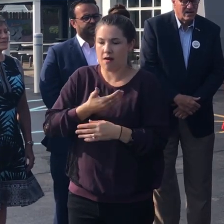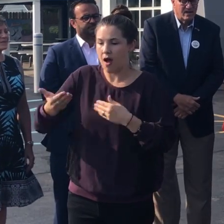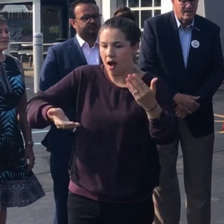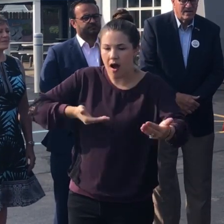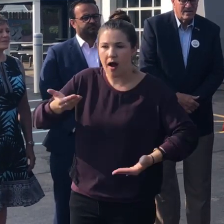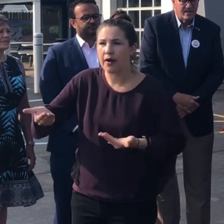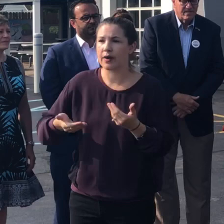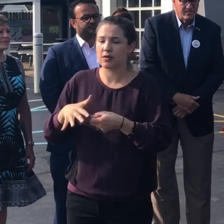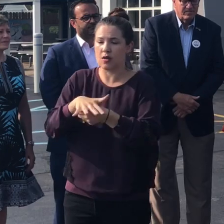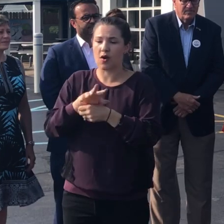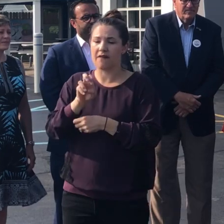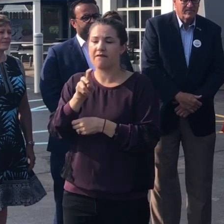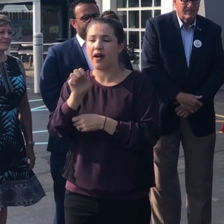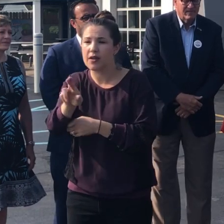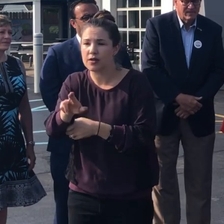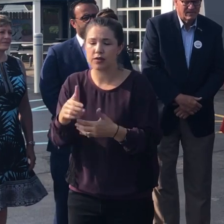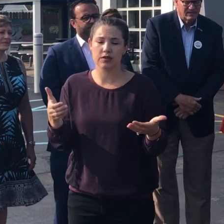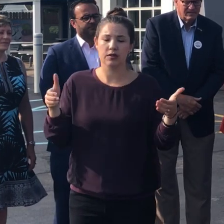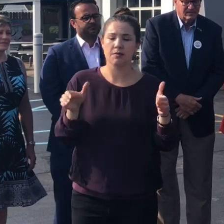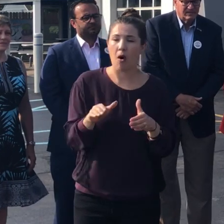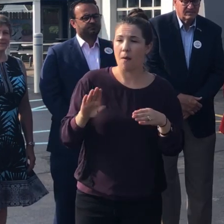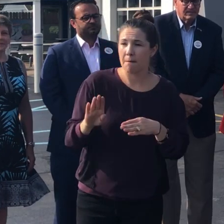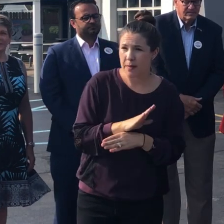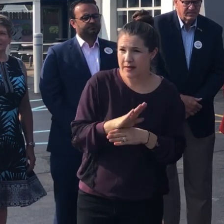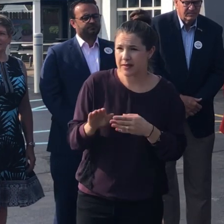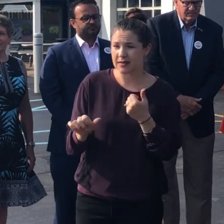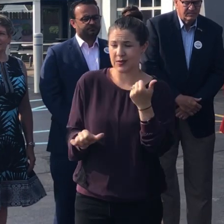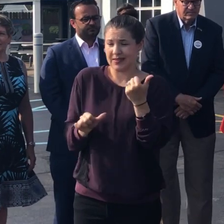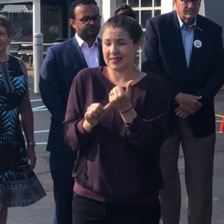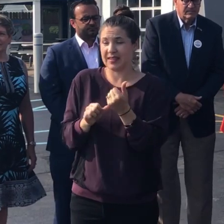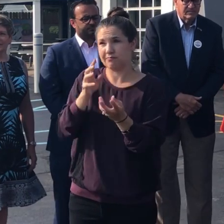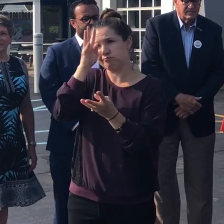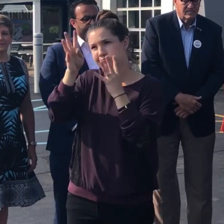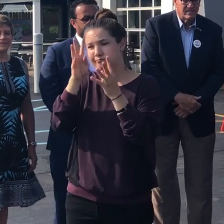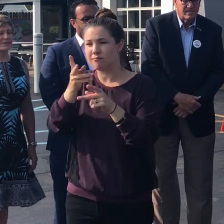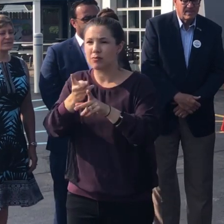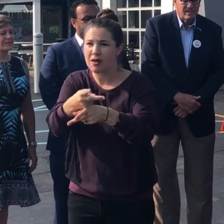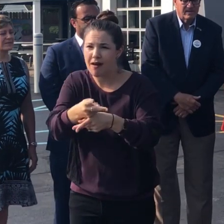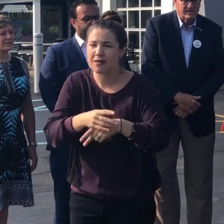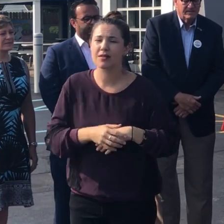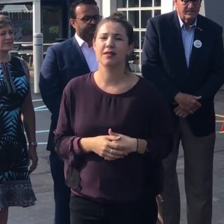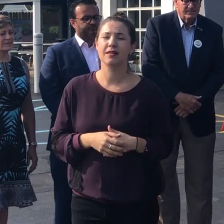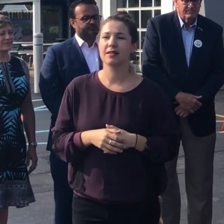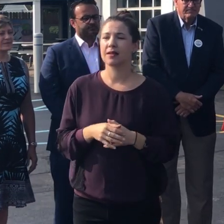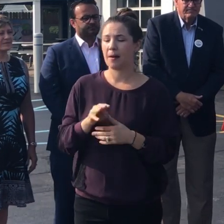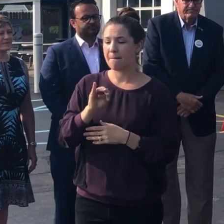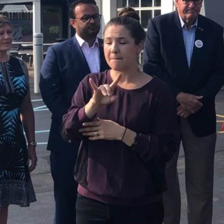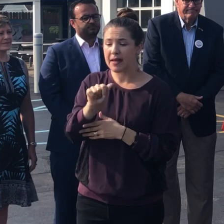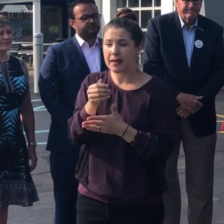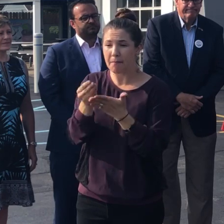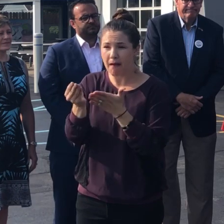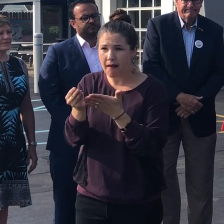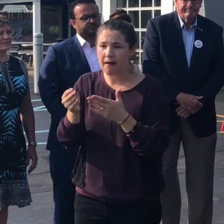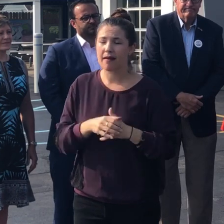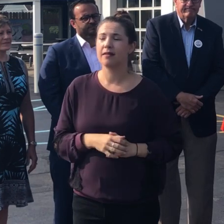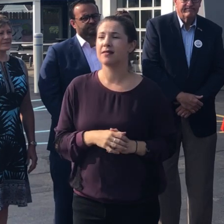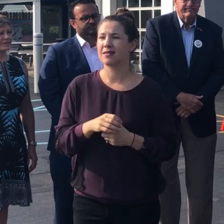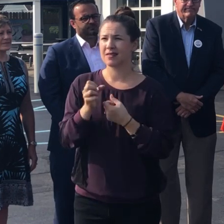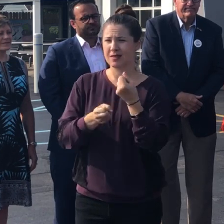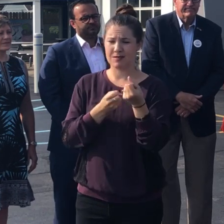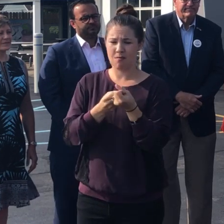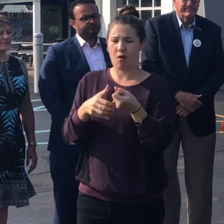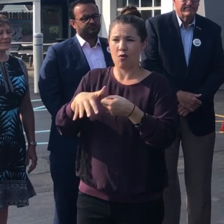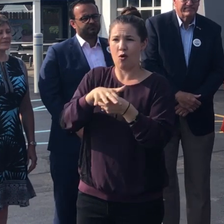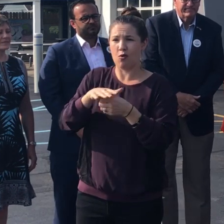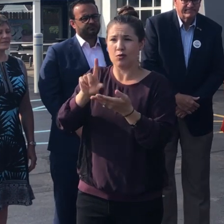of local vendors, small businesses to assist in the creative production, media buying, and in the support of local